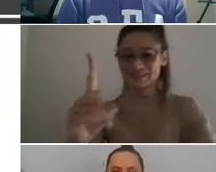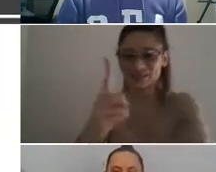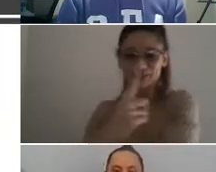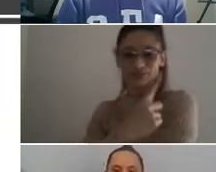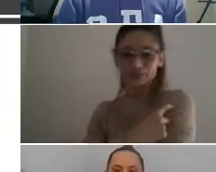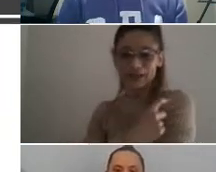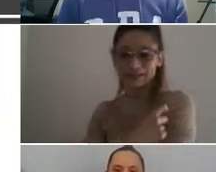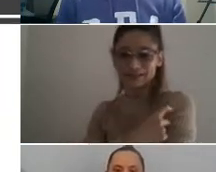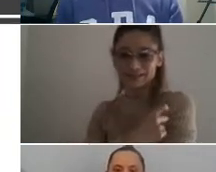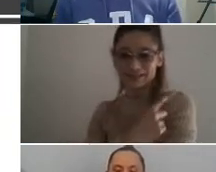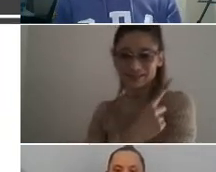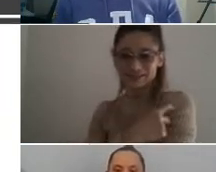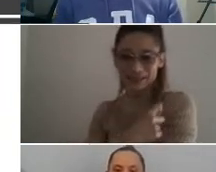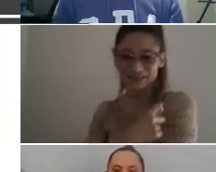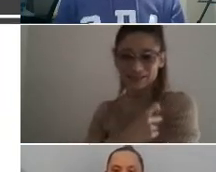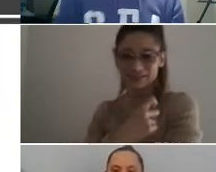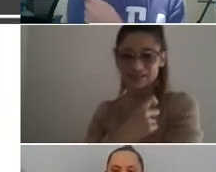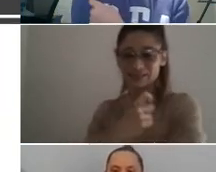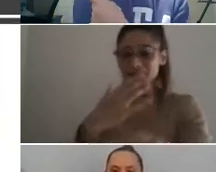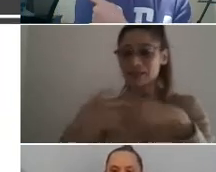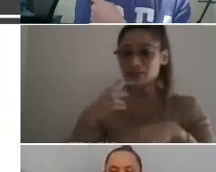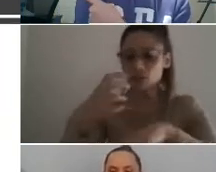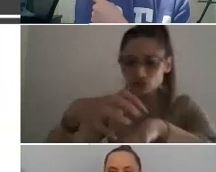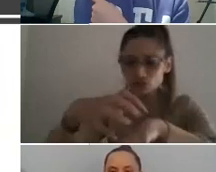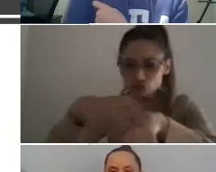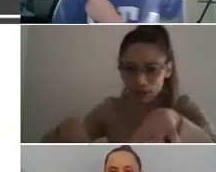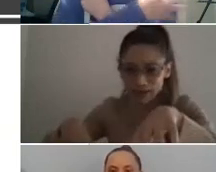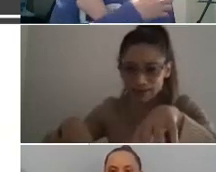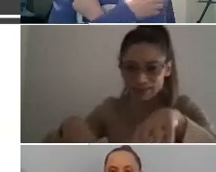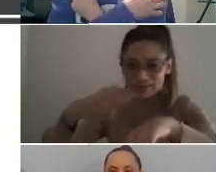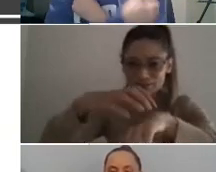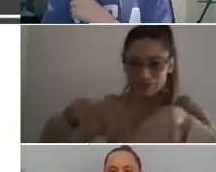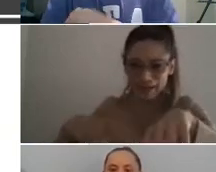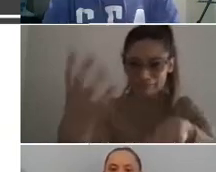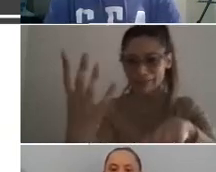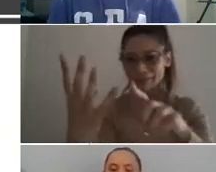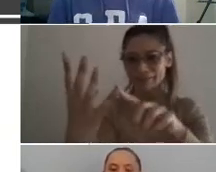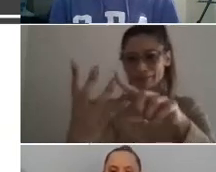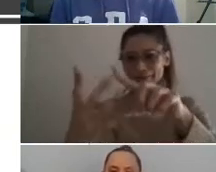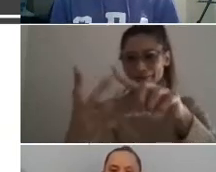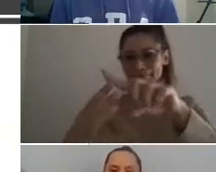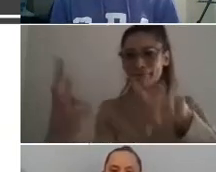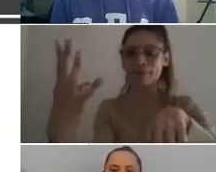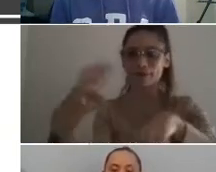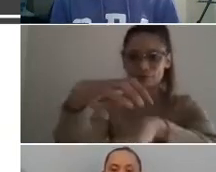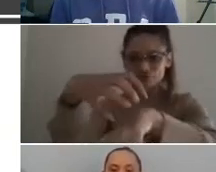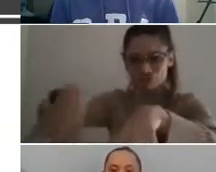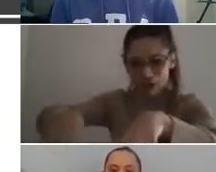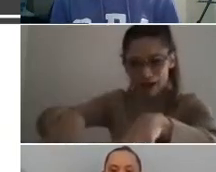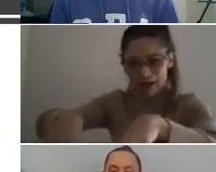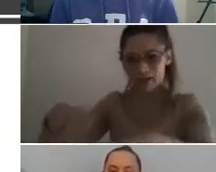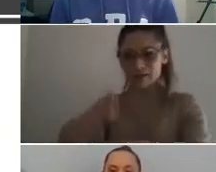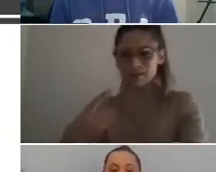So for this one, you get your pointer finger, and it depends what kind of scratch. So you